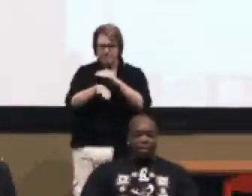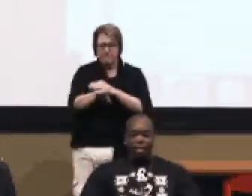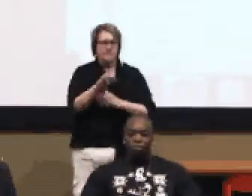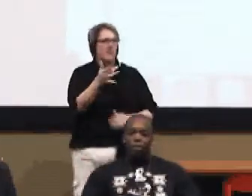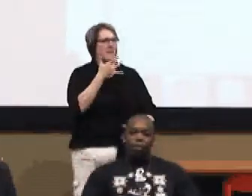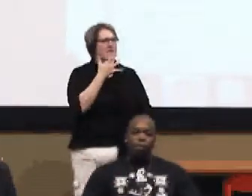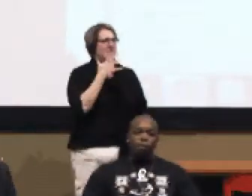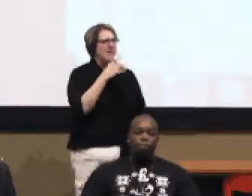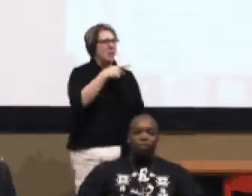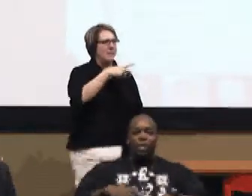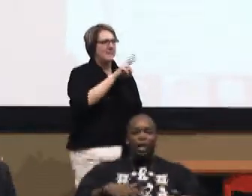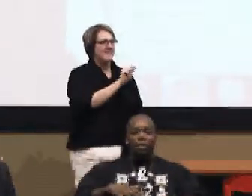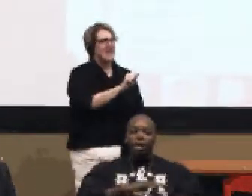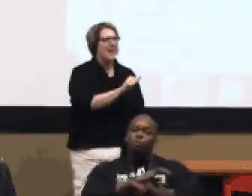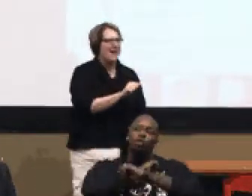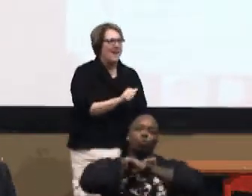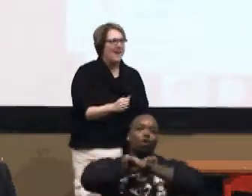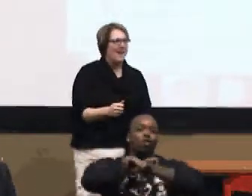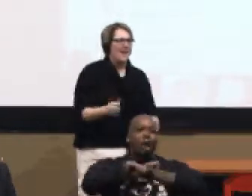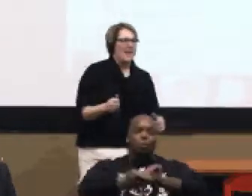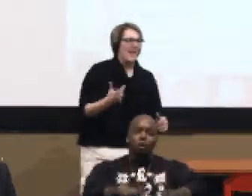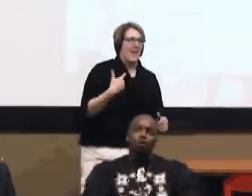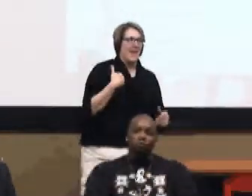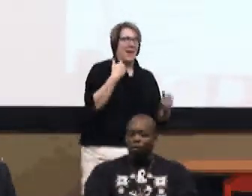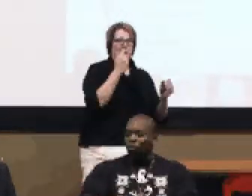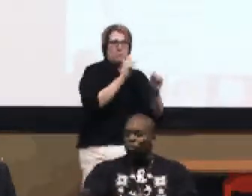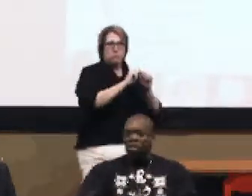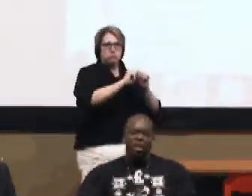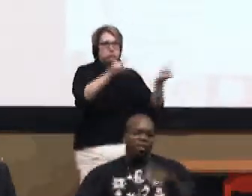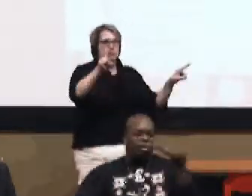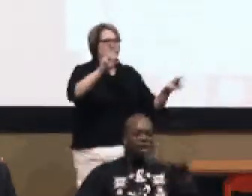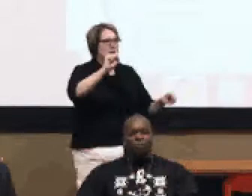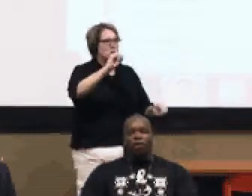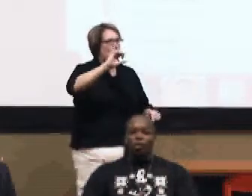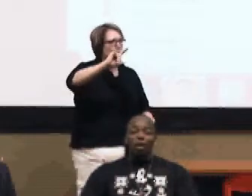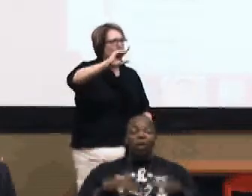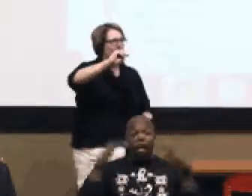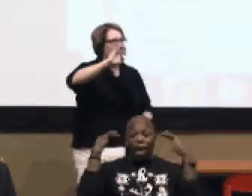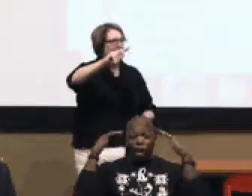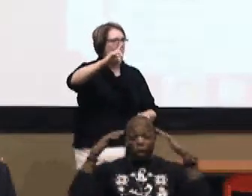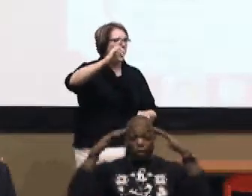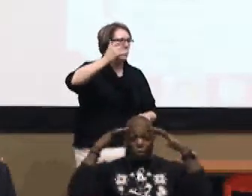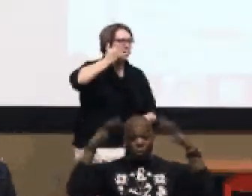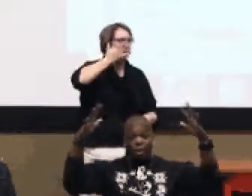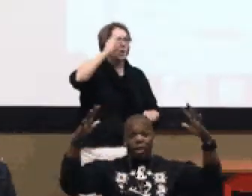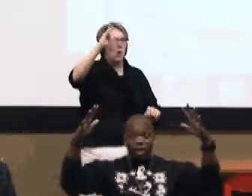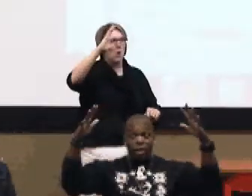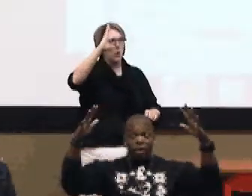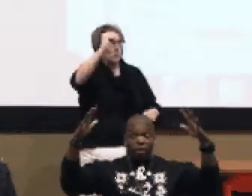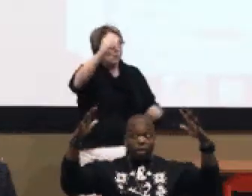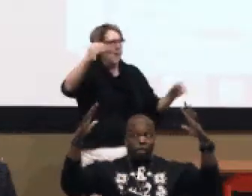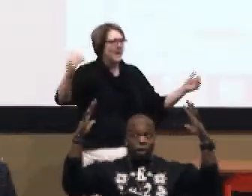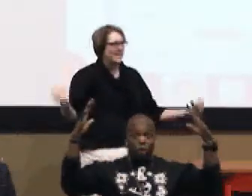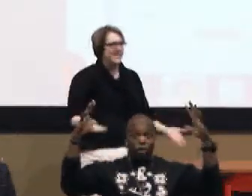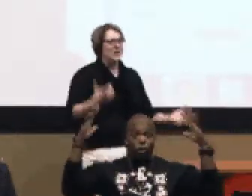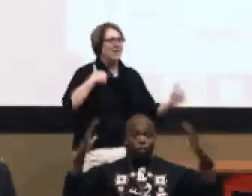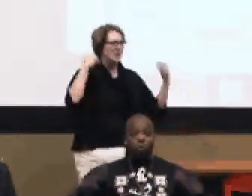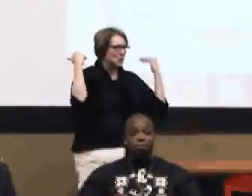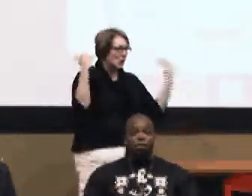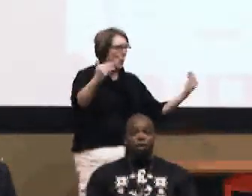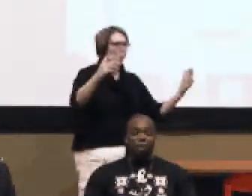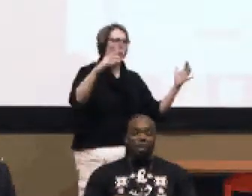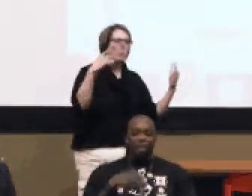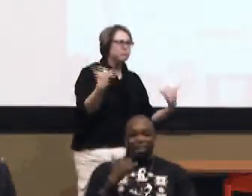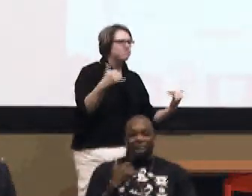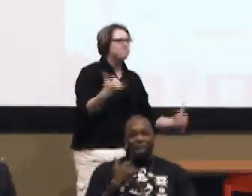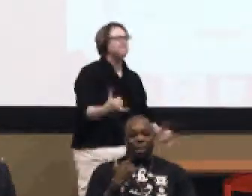favorite slice of pizza, and I put the word out. Boom, social media, telephone. Hey, yo, your boy is here. Let's go do